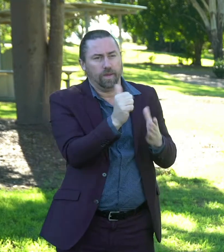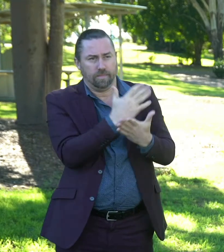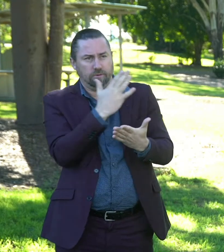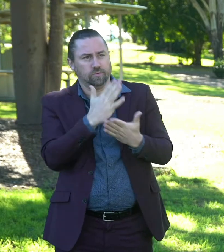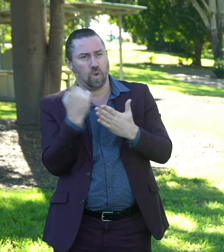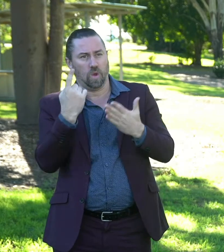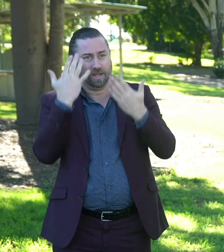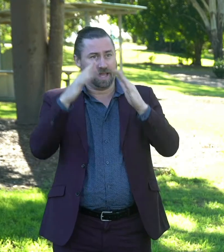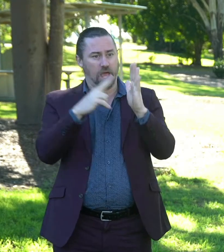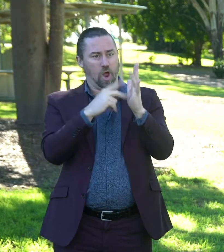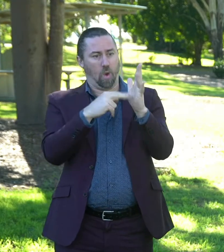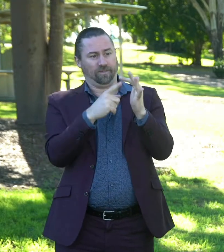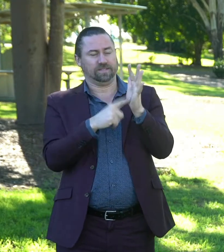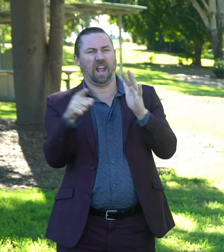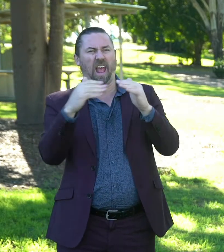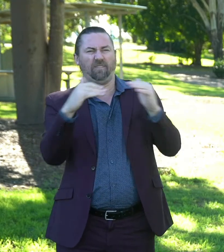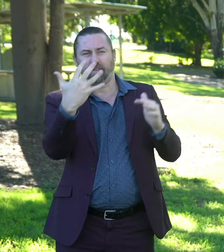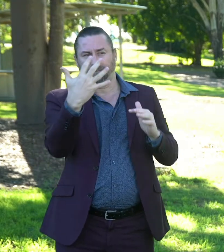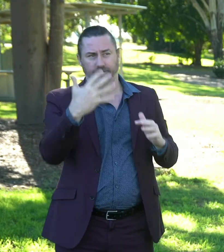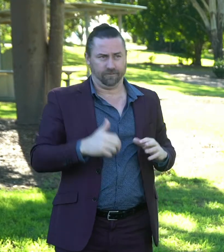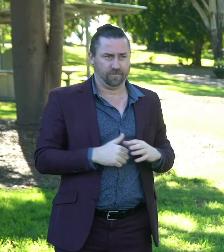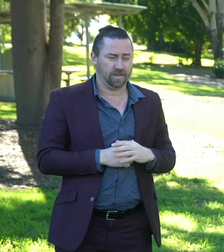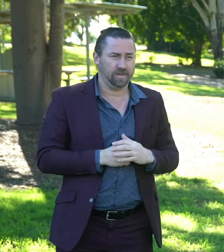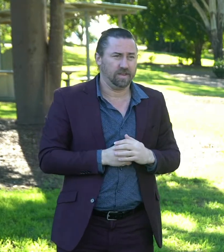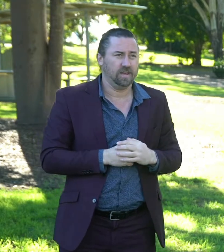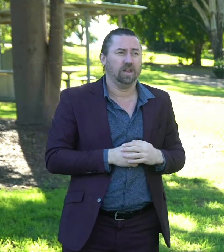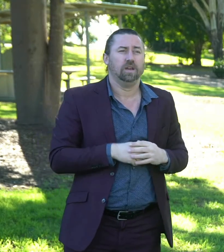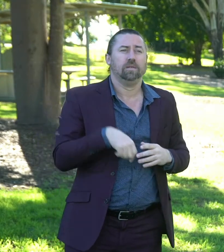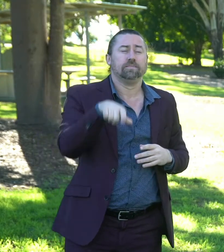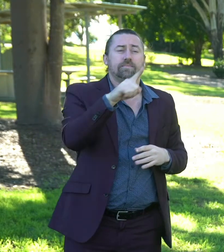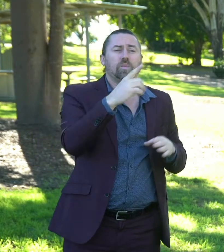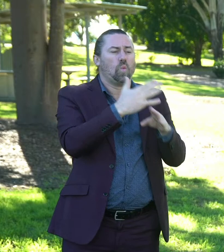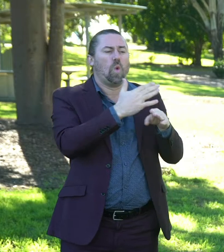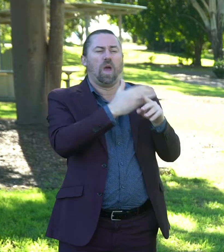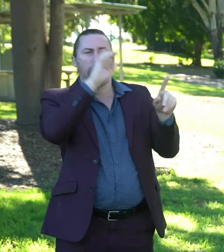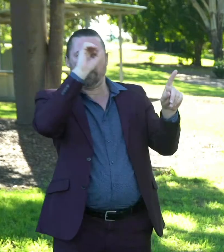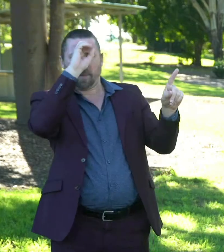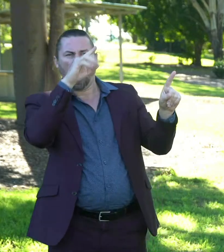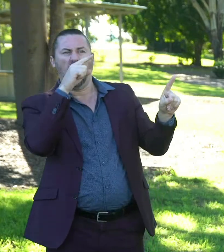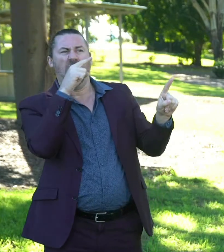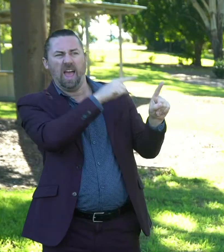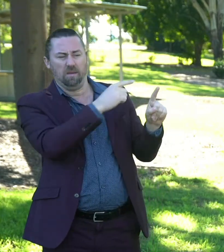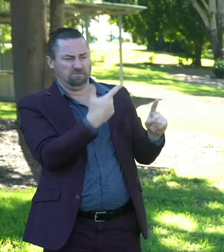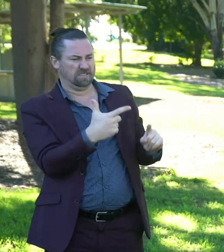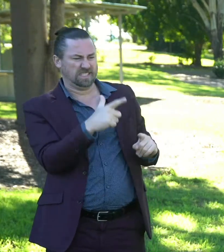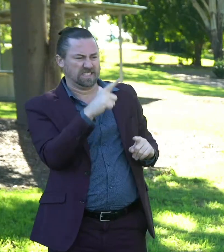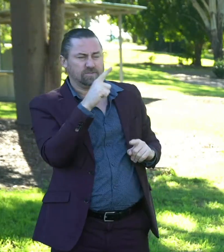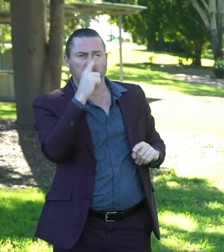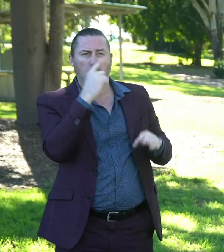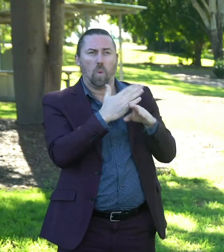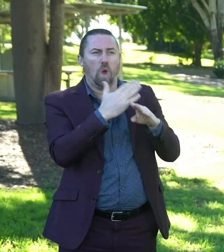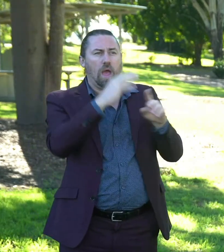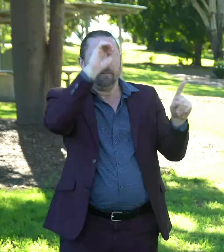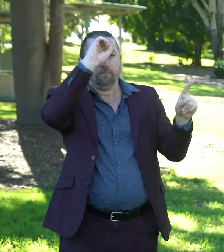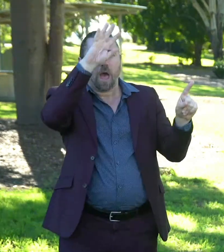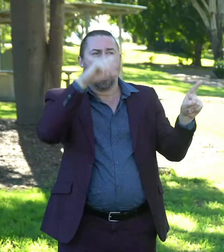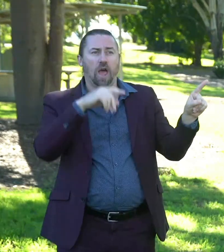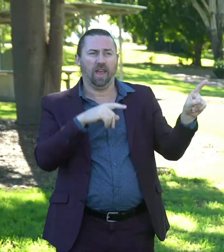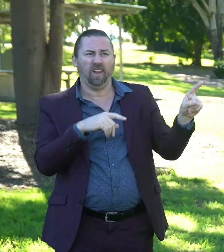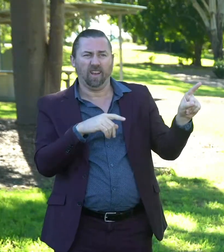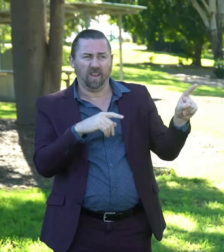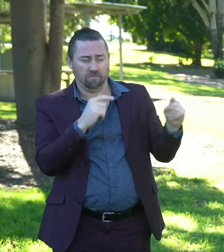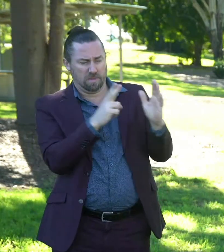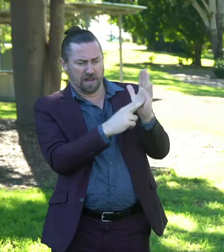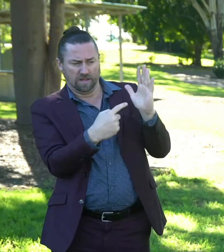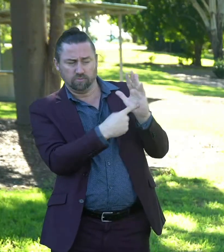on that floor. Now, anyone who works in that mine, there are about 700 or so people, I'm told, by the Northern Territory